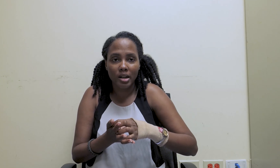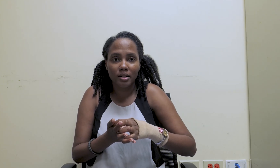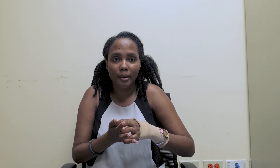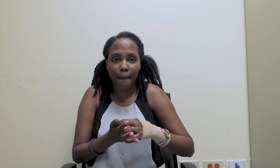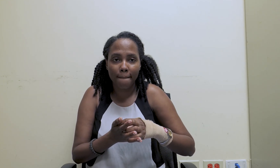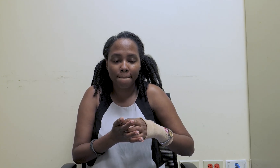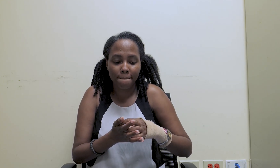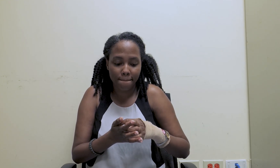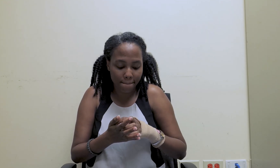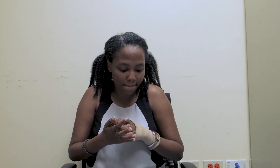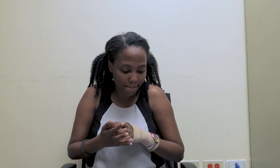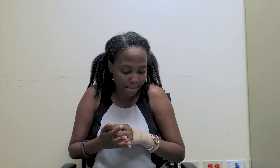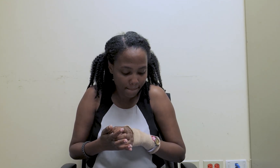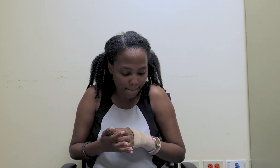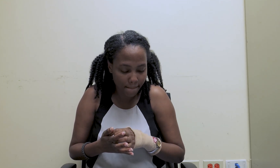Hard.